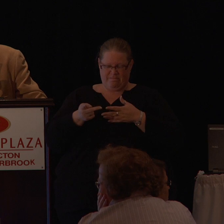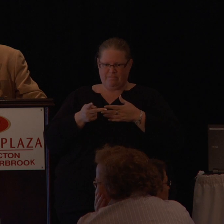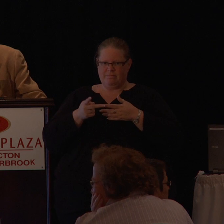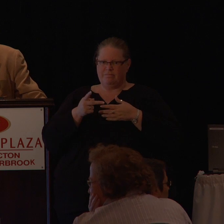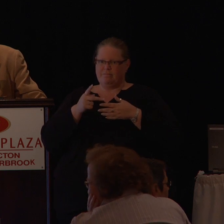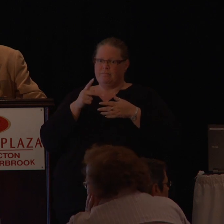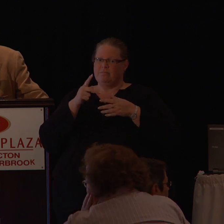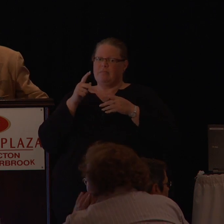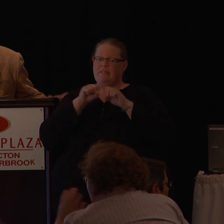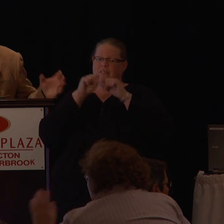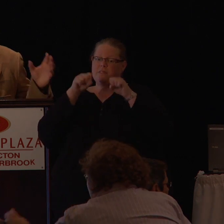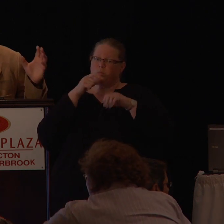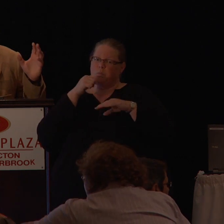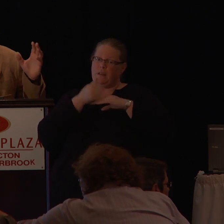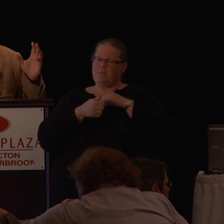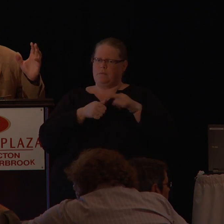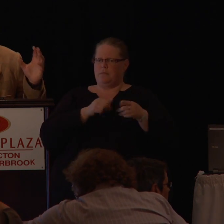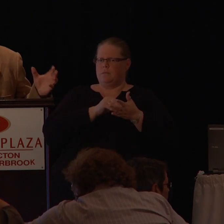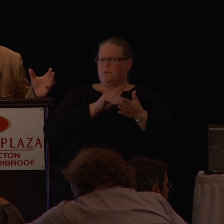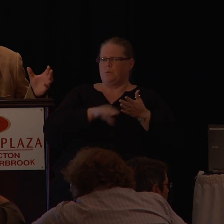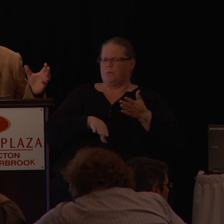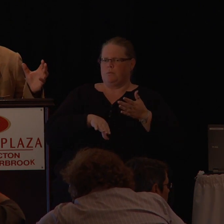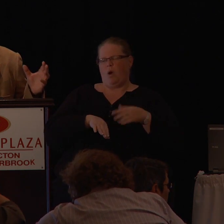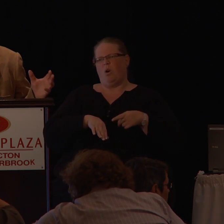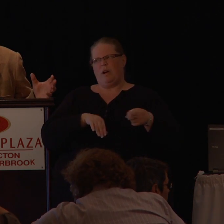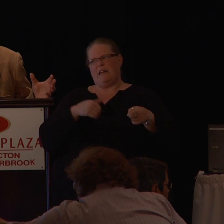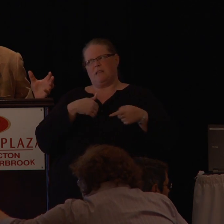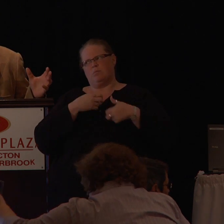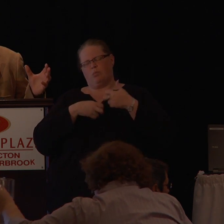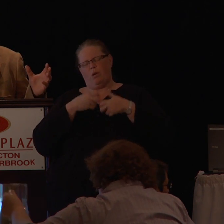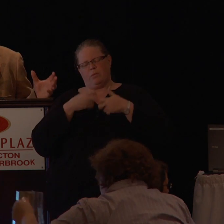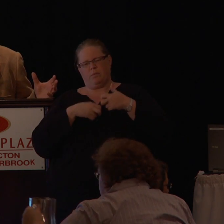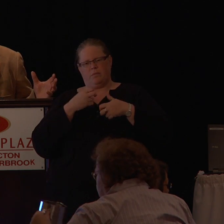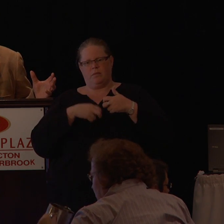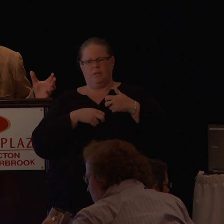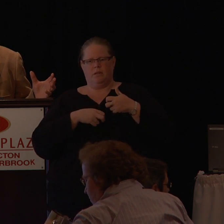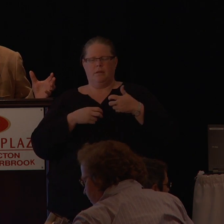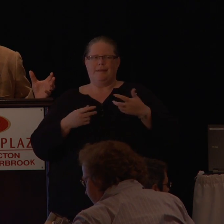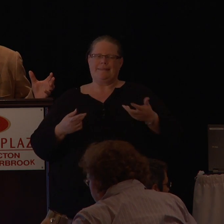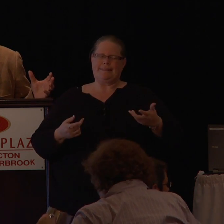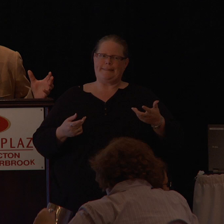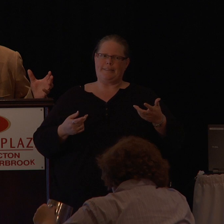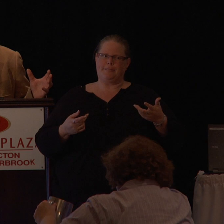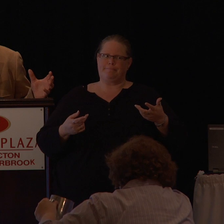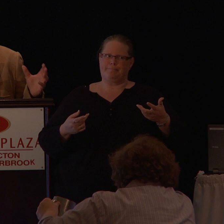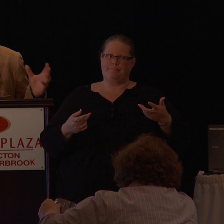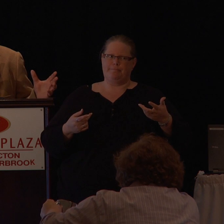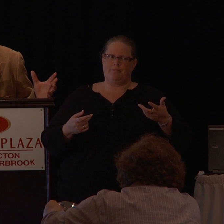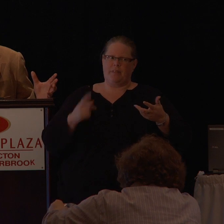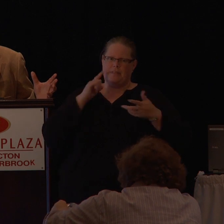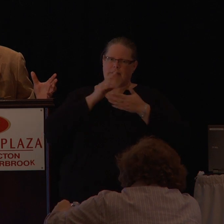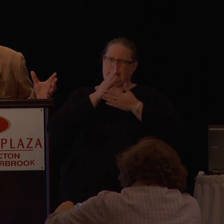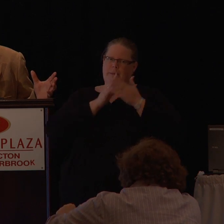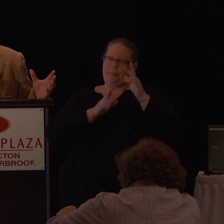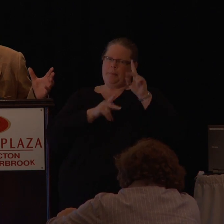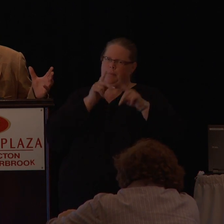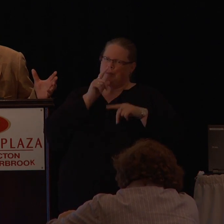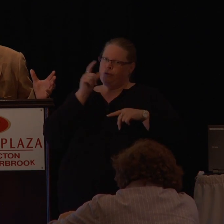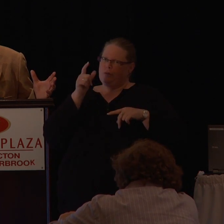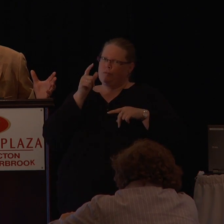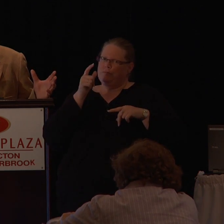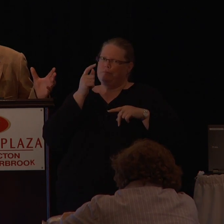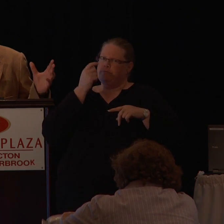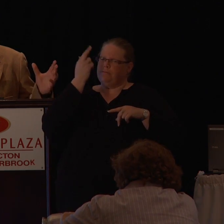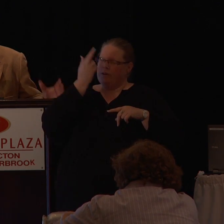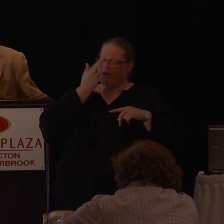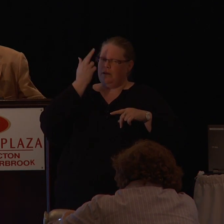disorder. What seems to be impossible to grasp by some folks